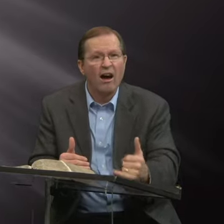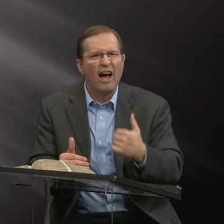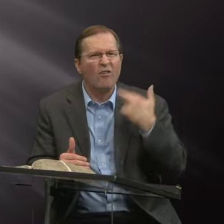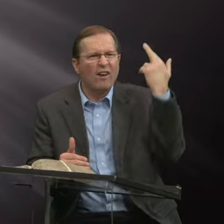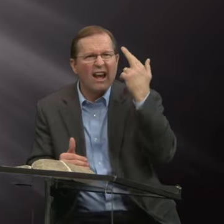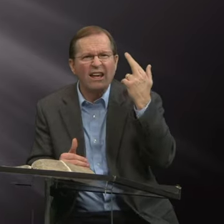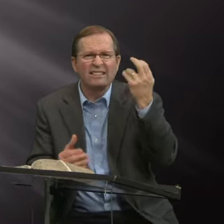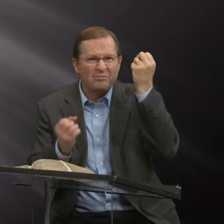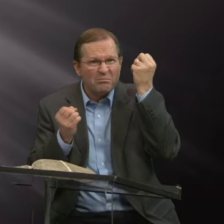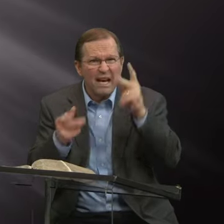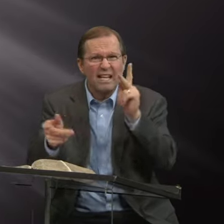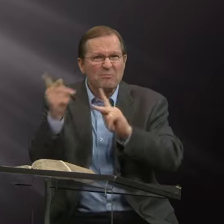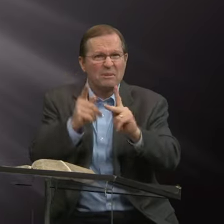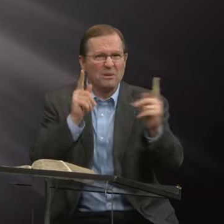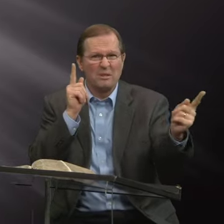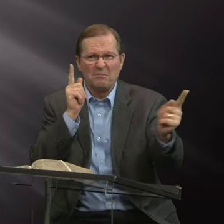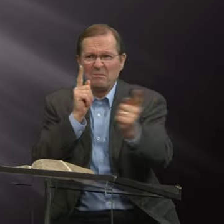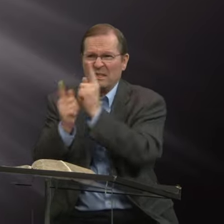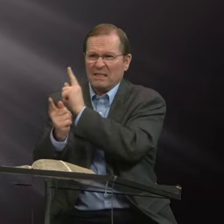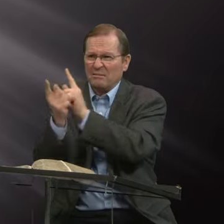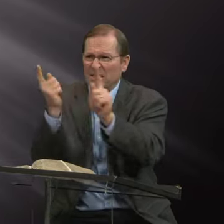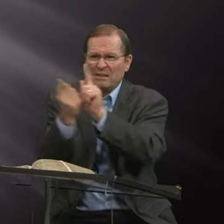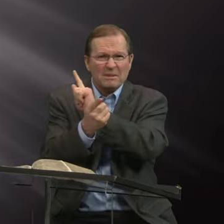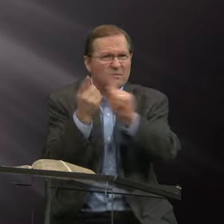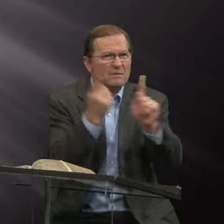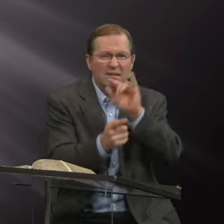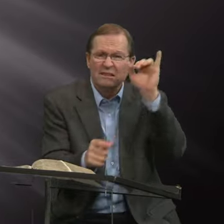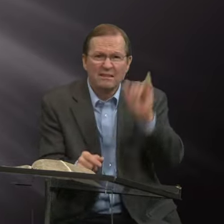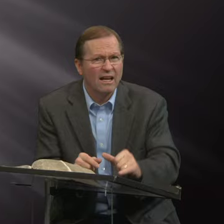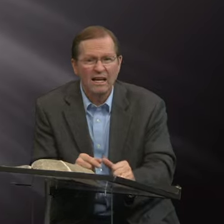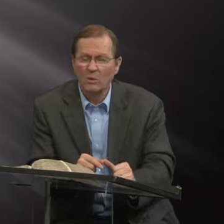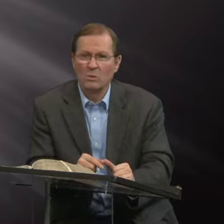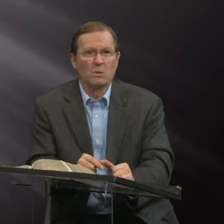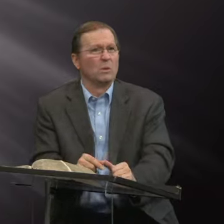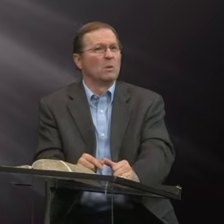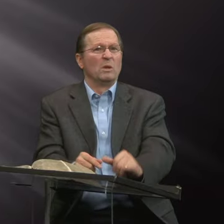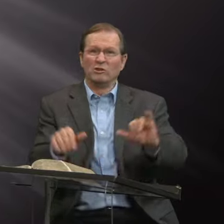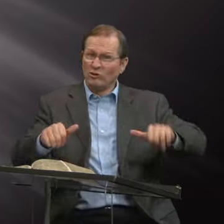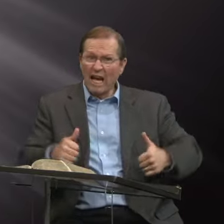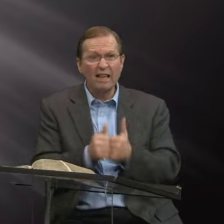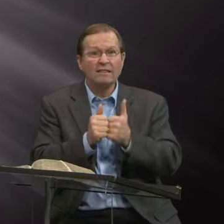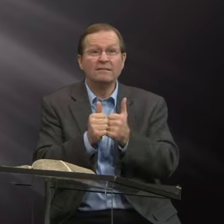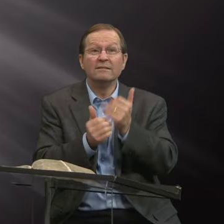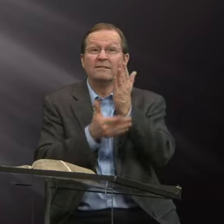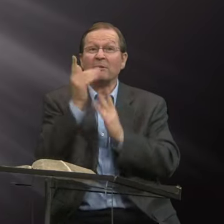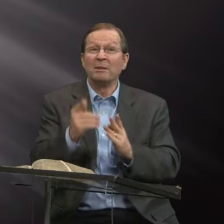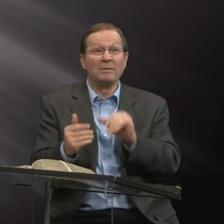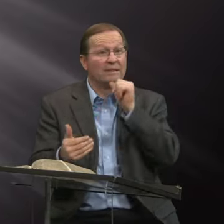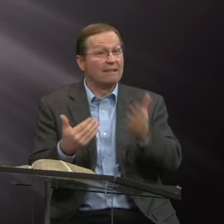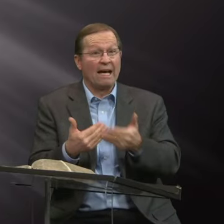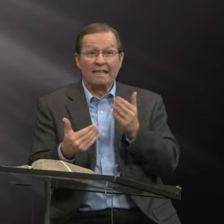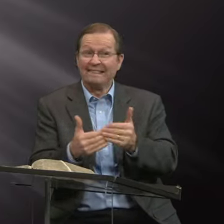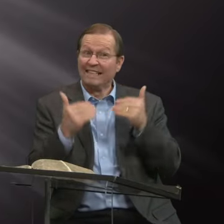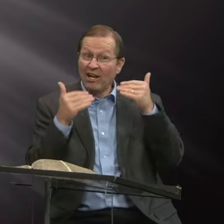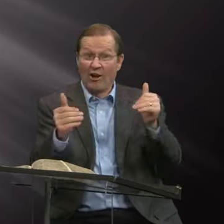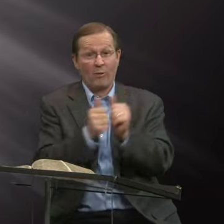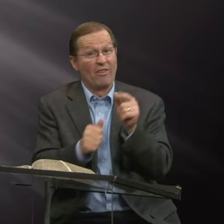school. And then as I became adult, I realized that various people I met, it really challenged